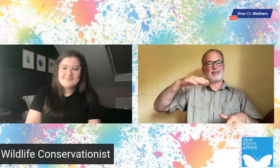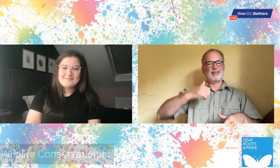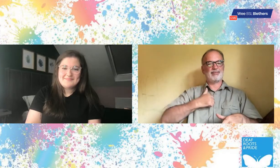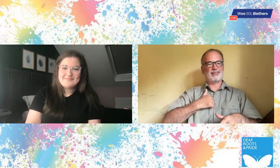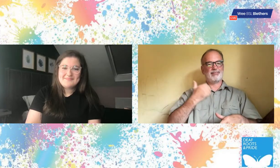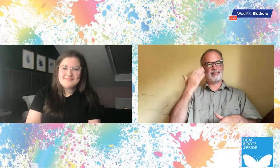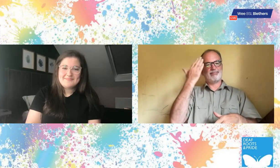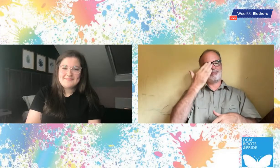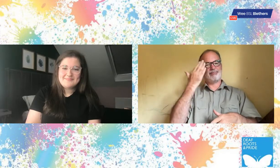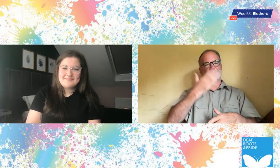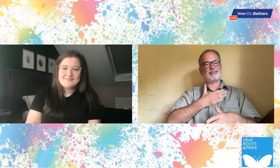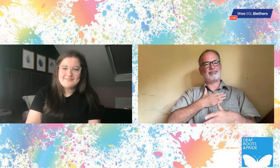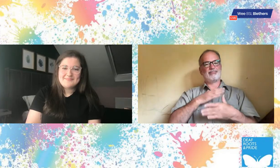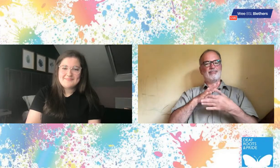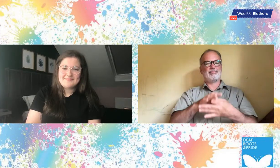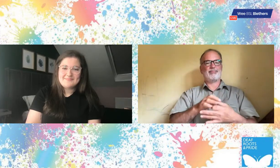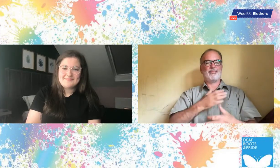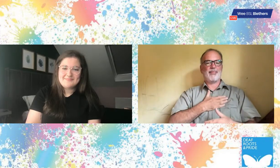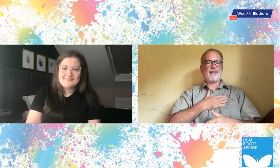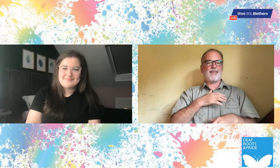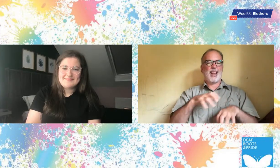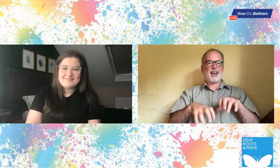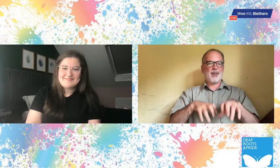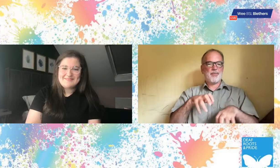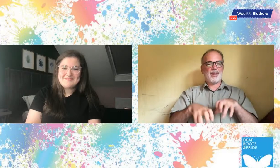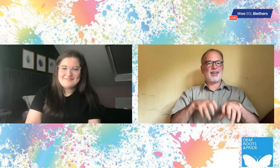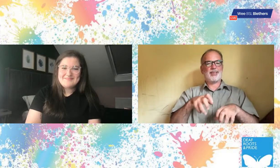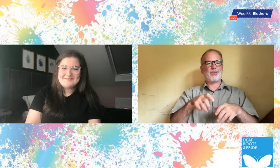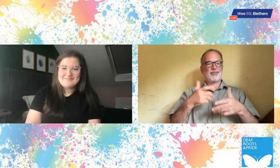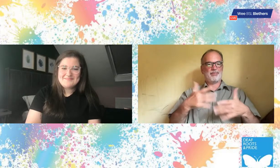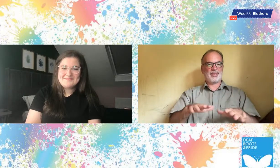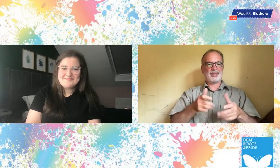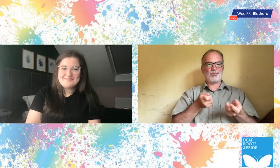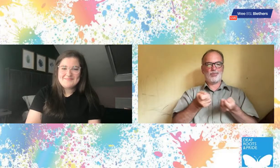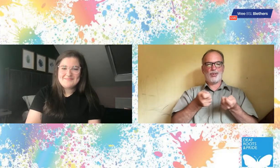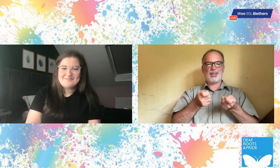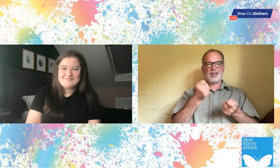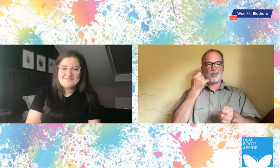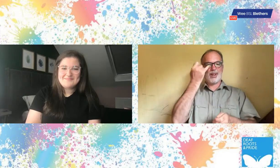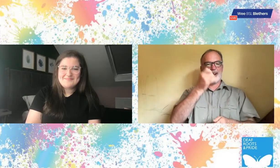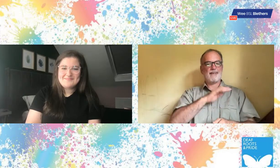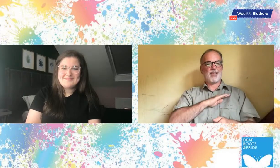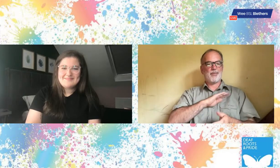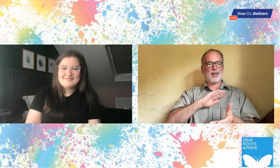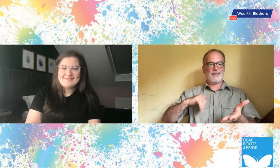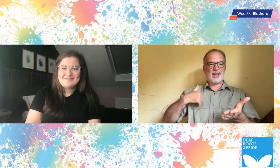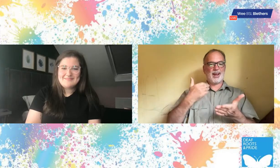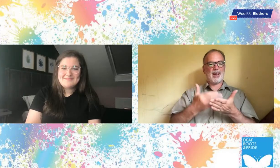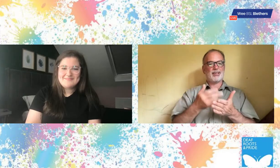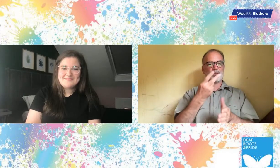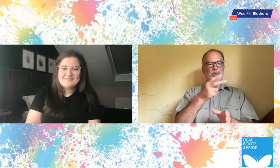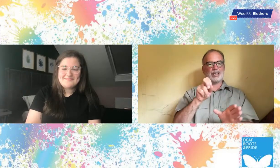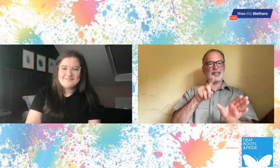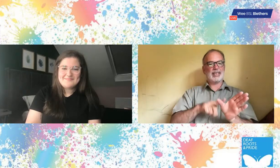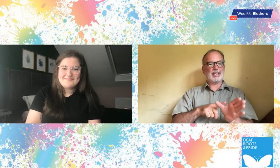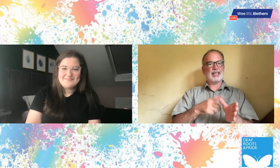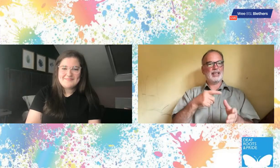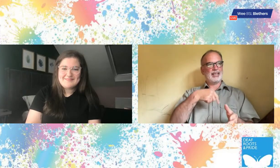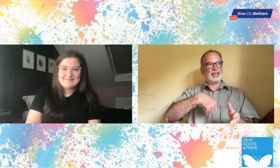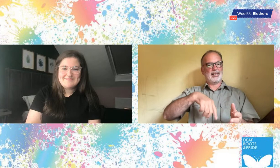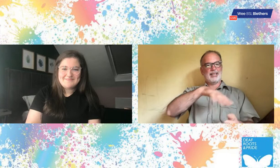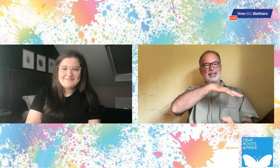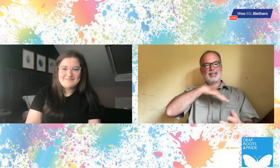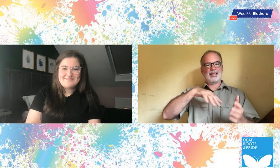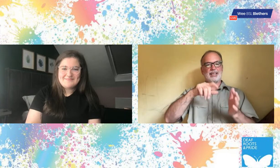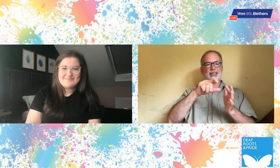animals, all kinds of different species. And that's actually been my childhood dream. I love animals. So to run